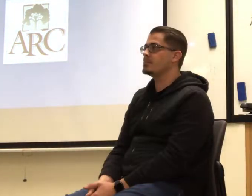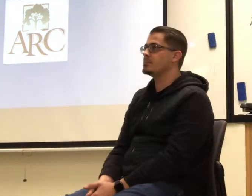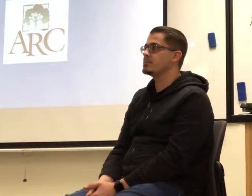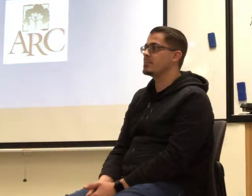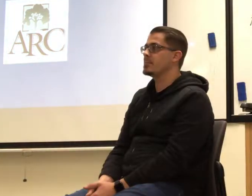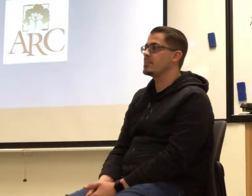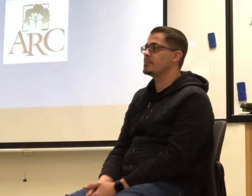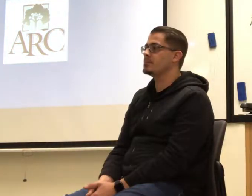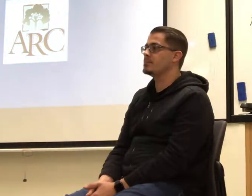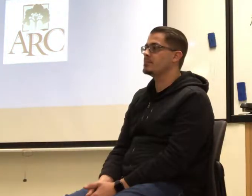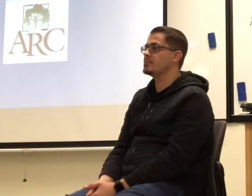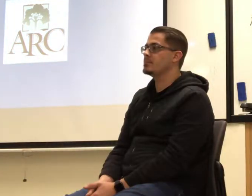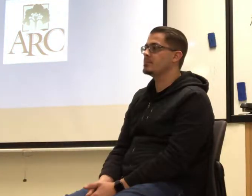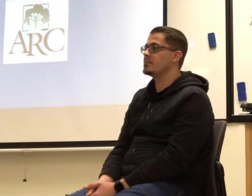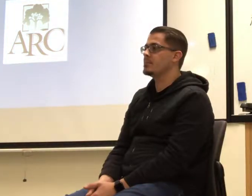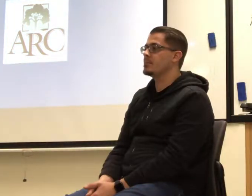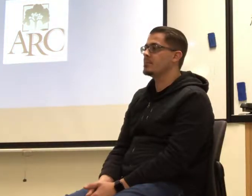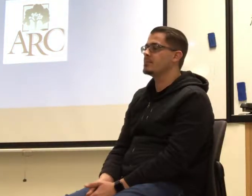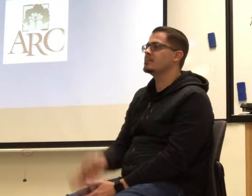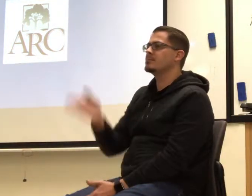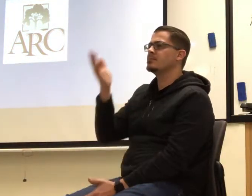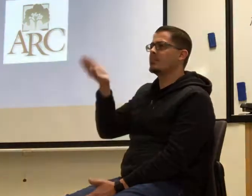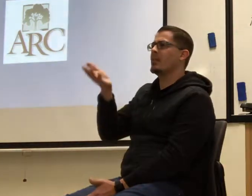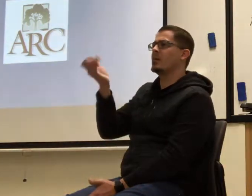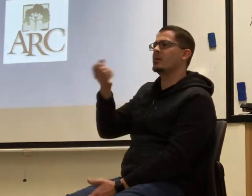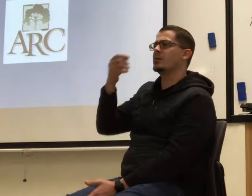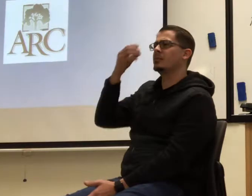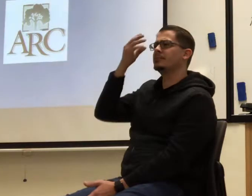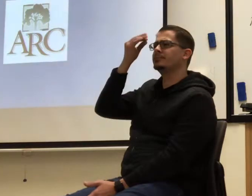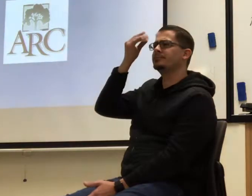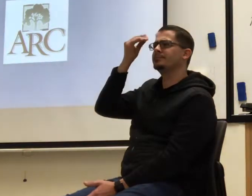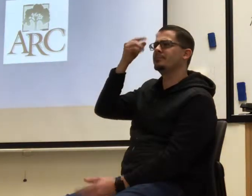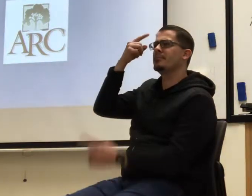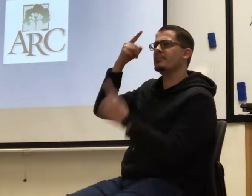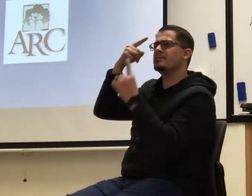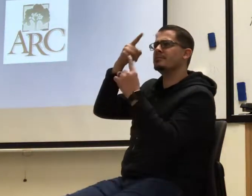So you give me a chance to process this. Where's my